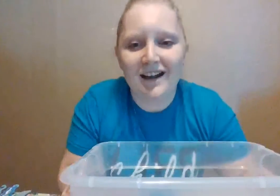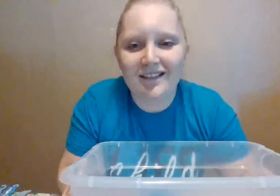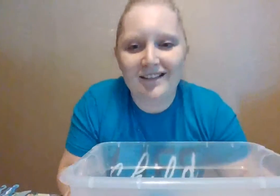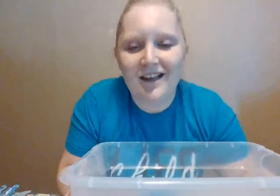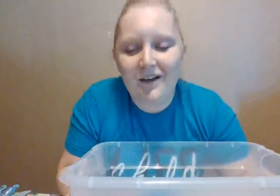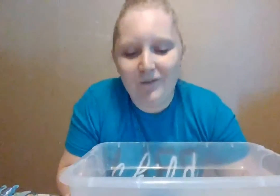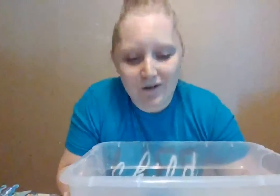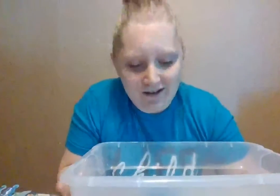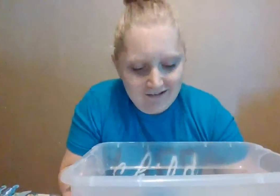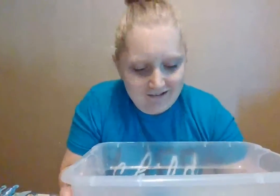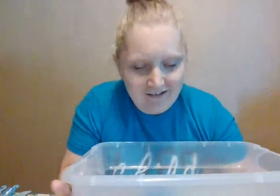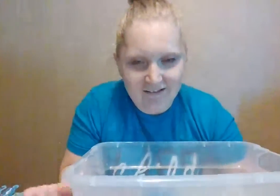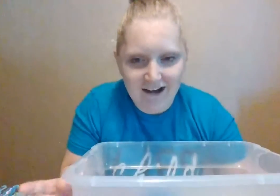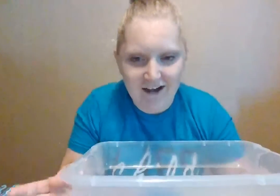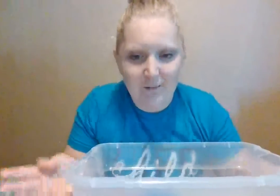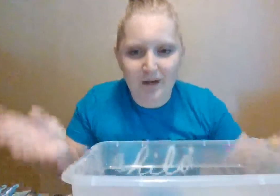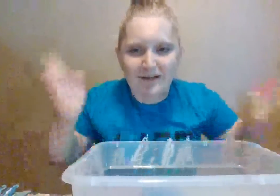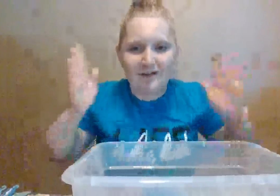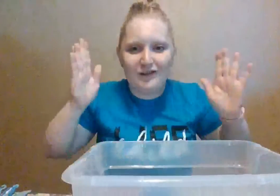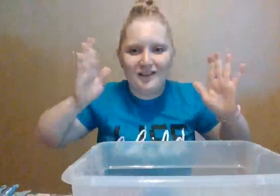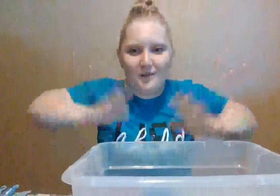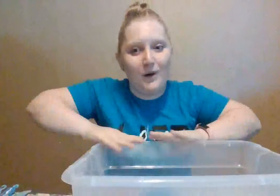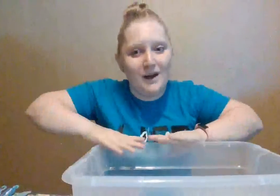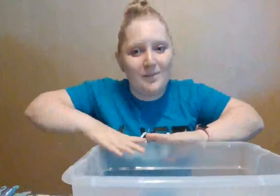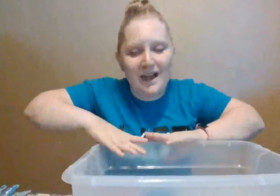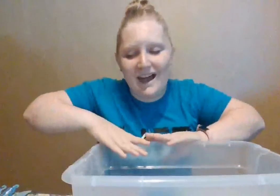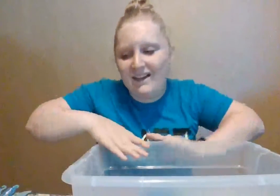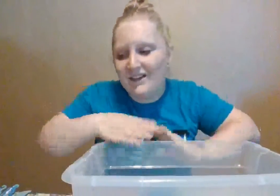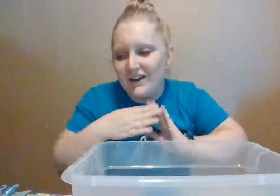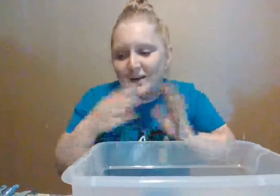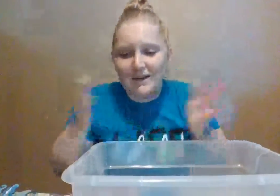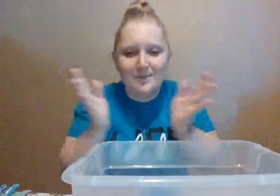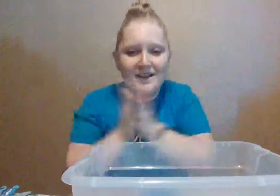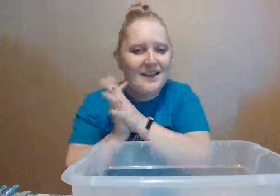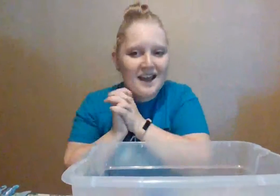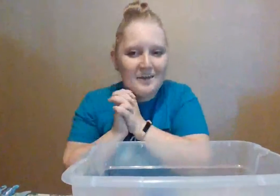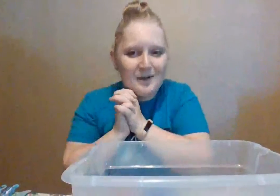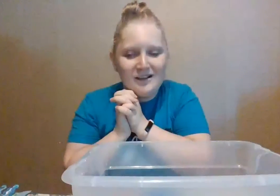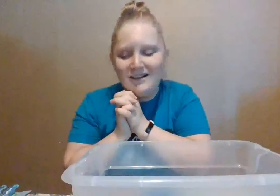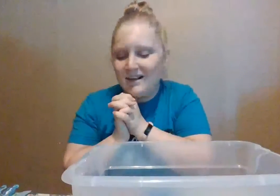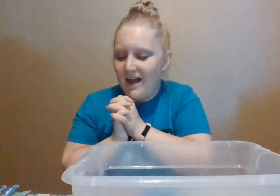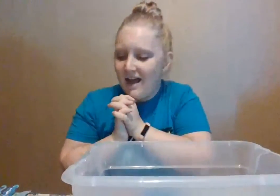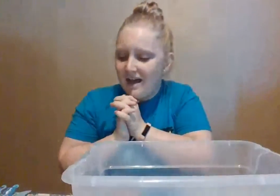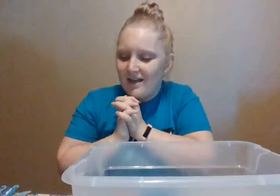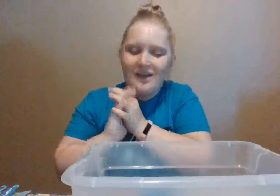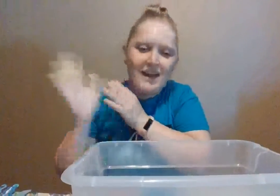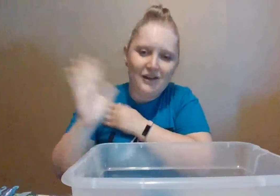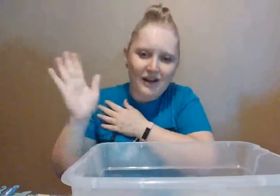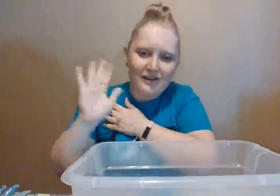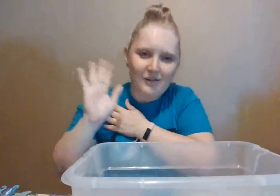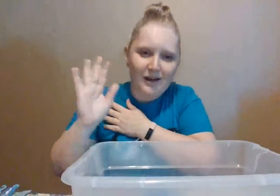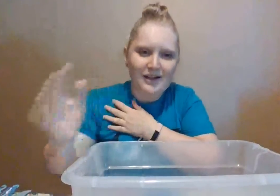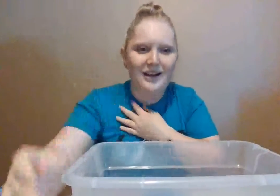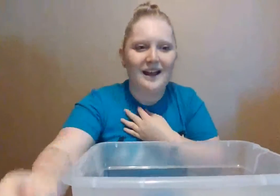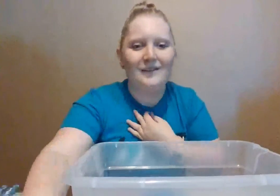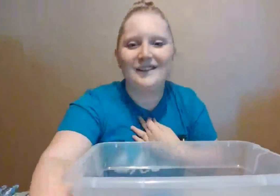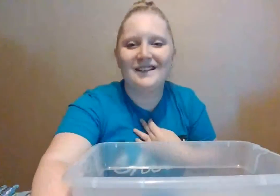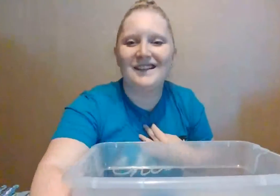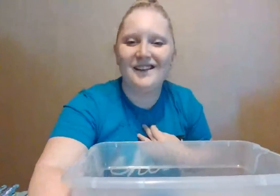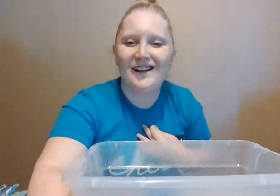us for ASL today. I hope you guys enjoyed some water play and learning about some sea animals. Thank you guys for watching, and I will see you